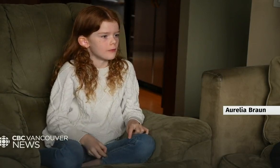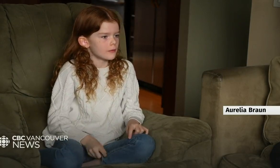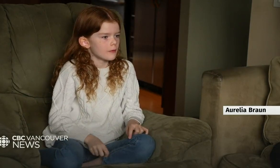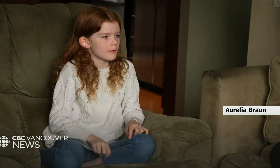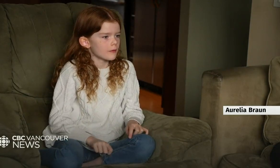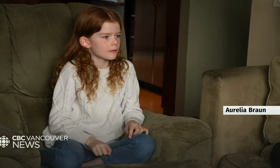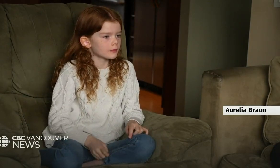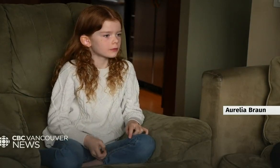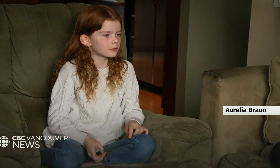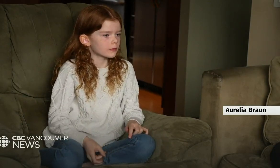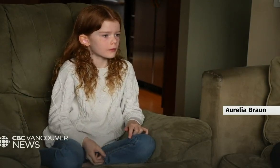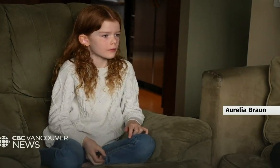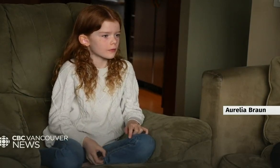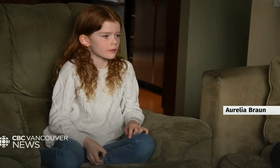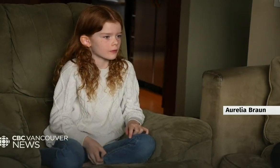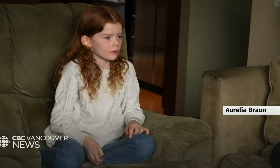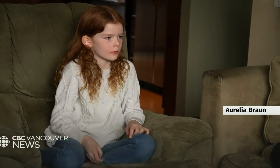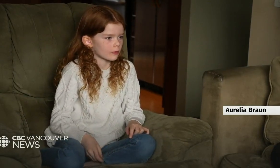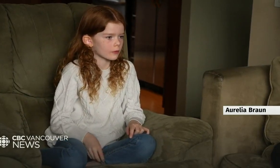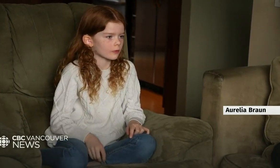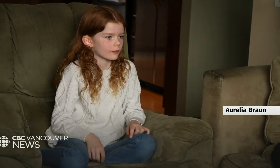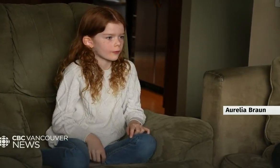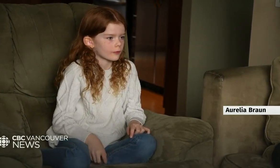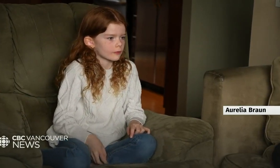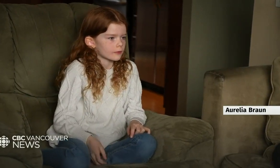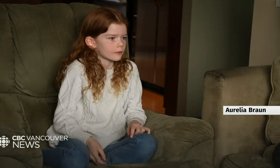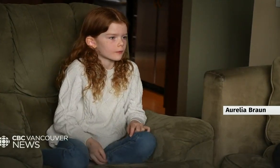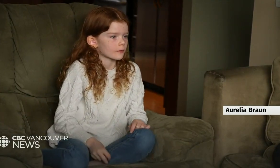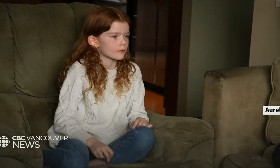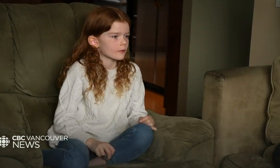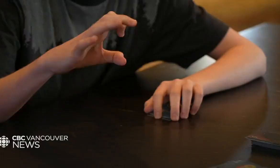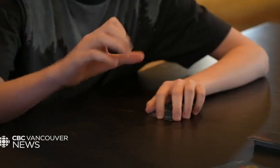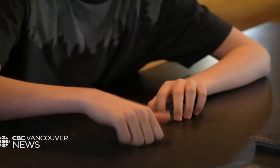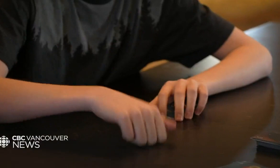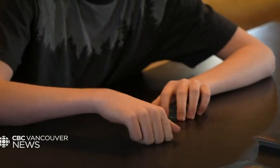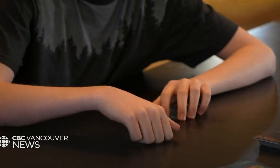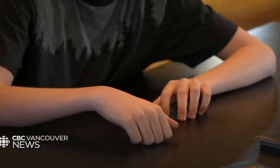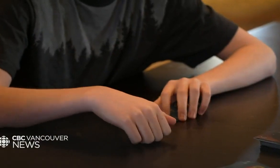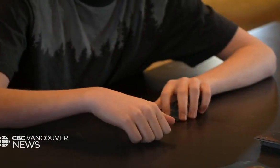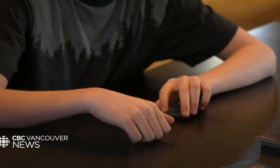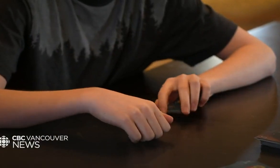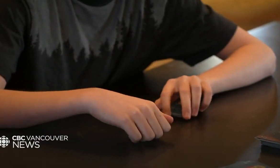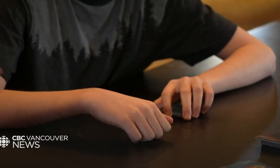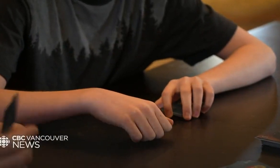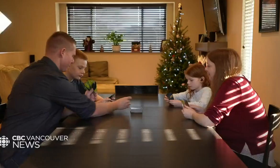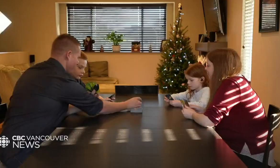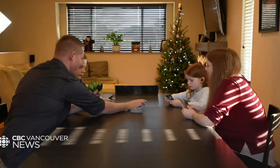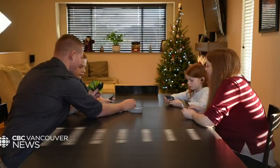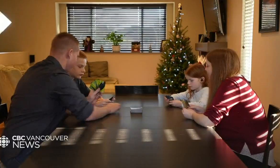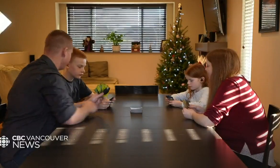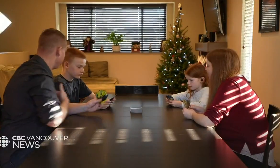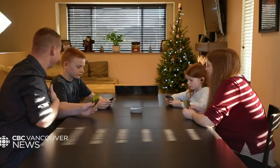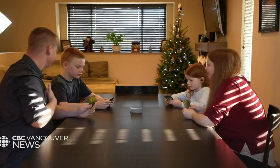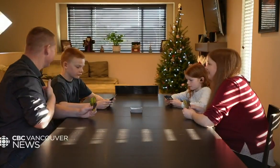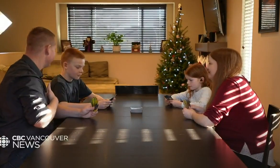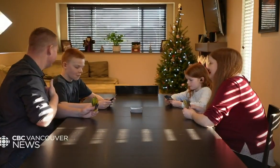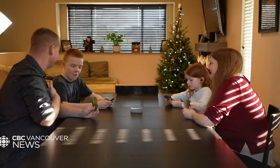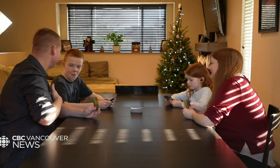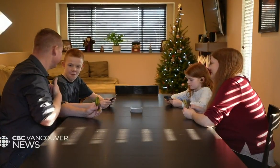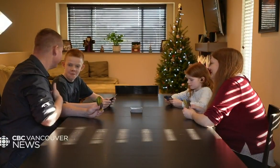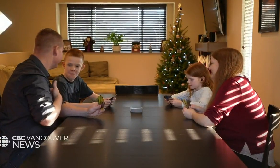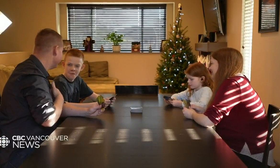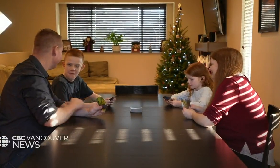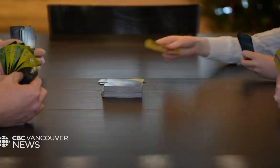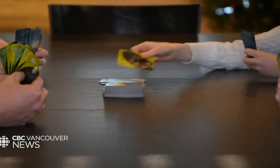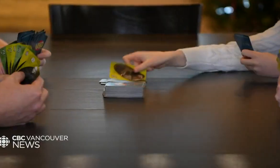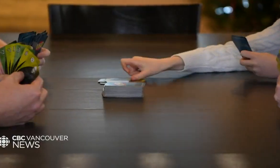be able to have that interpreted whatever I produce I want the world to be able to access already Braun and her family